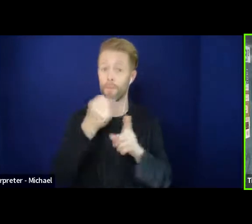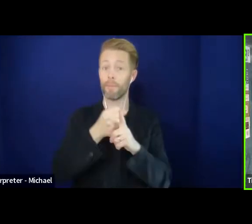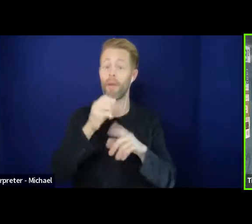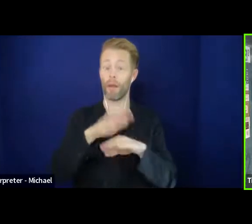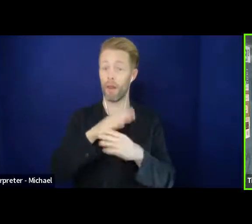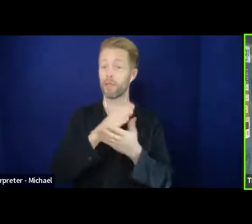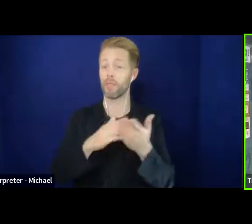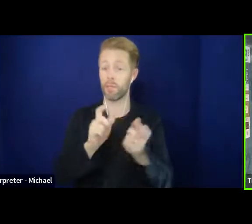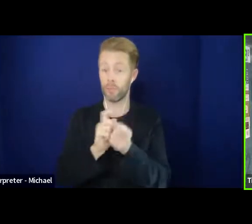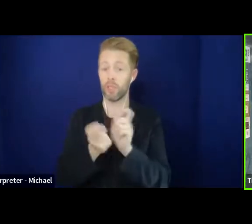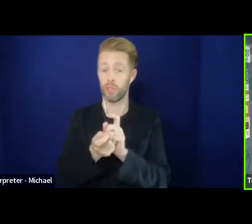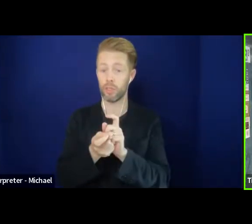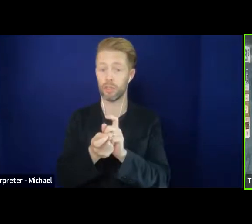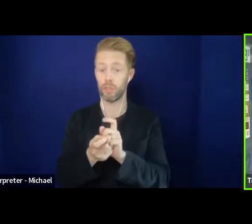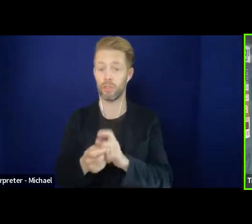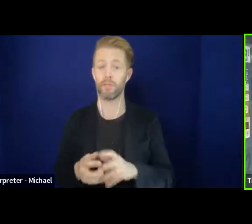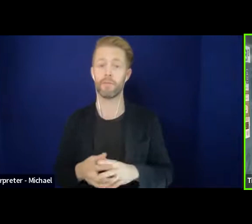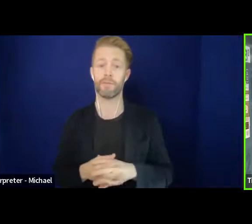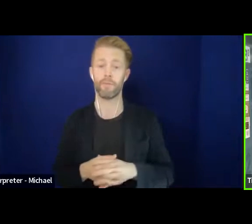changes.